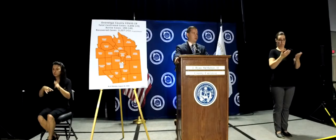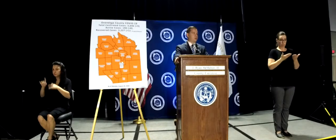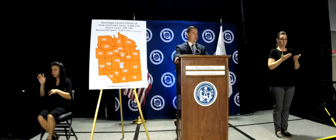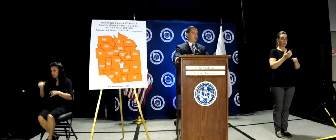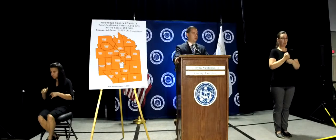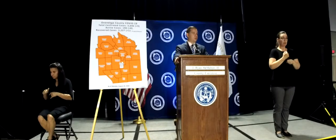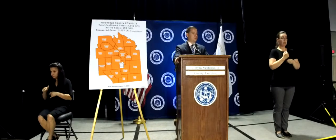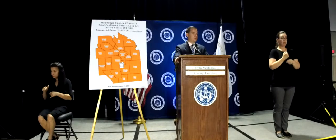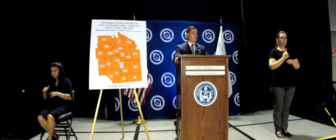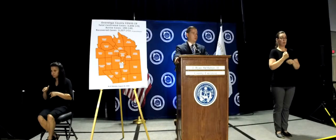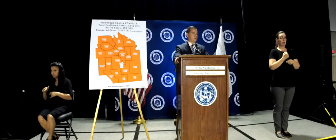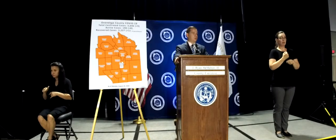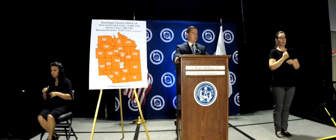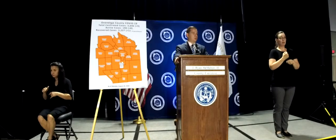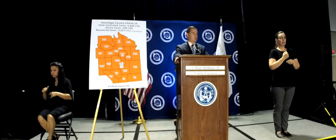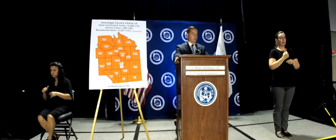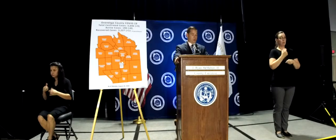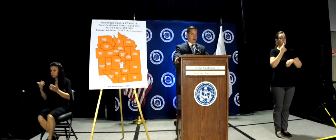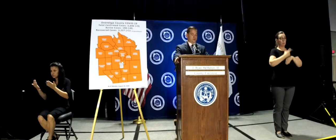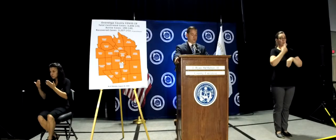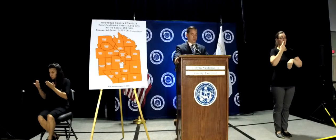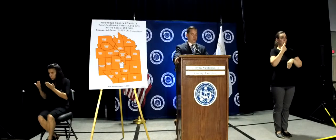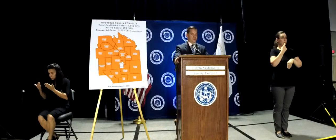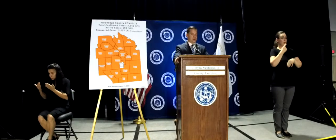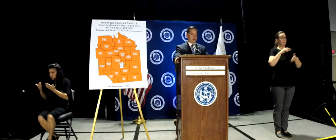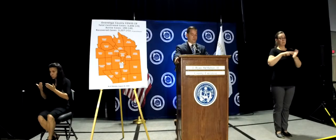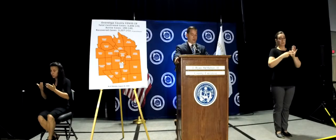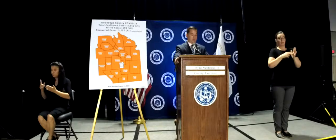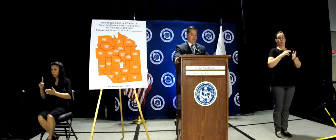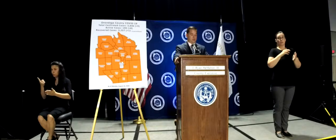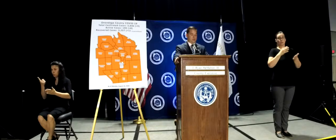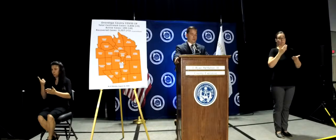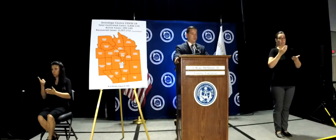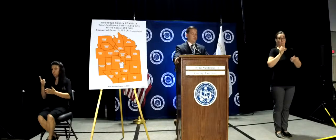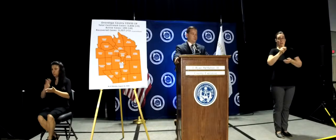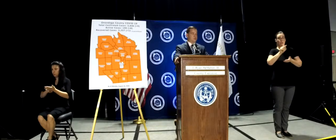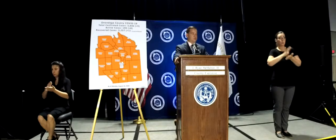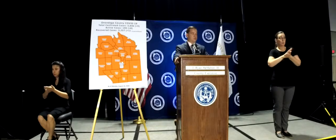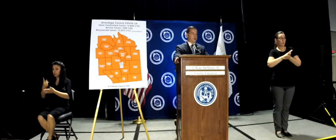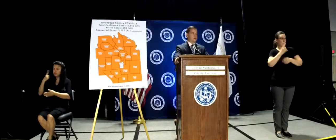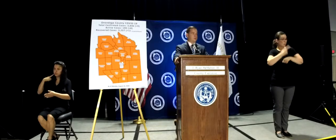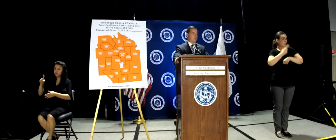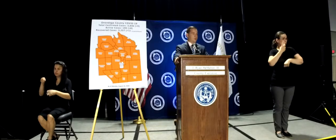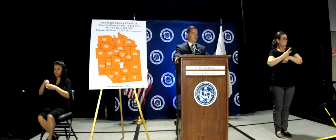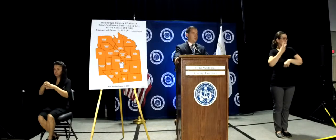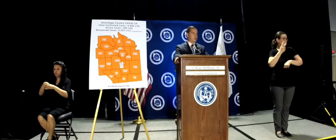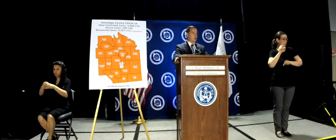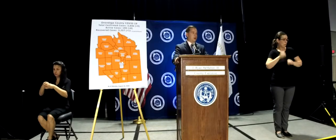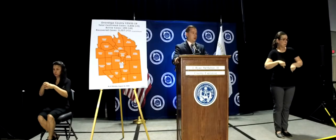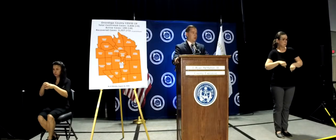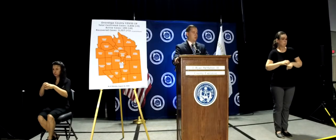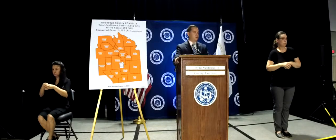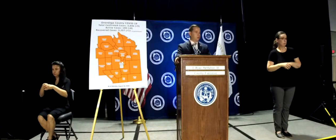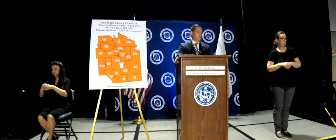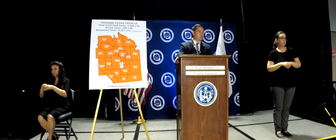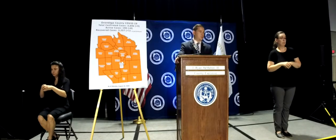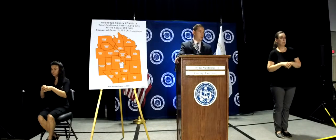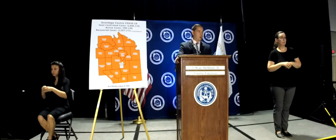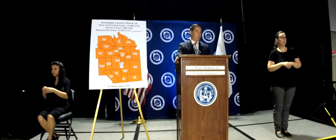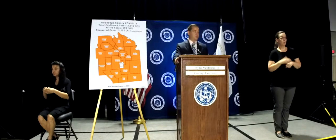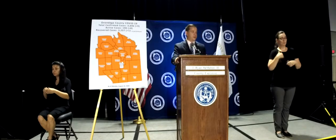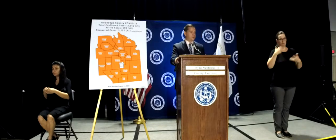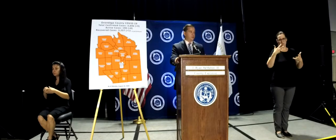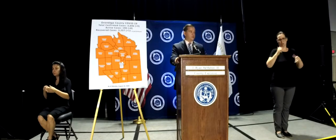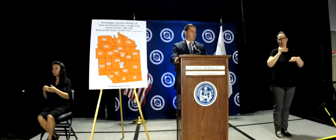24 to 36 hours. They're get prioritized? Correct. We've set up different specific testing for this, utilizing some